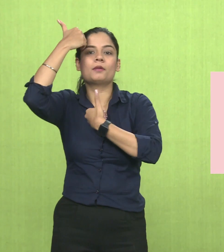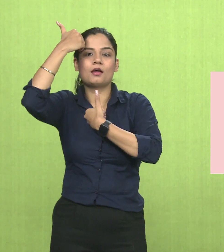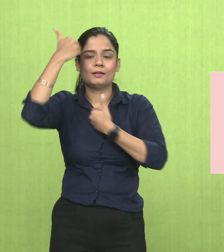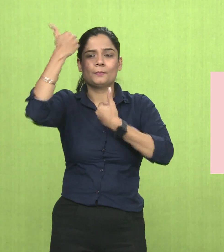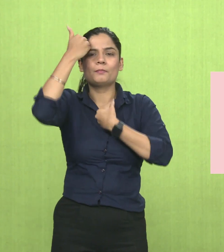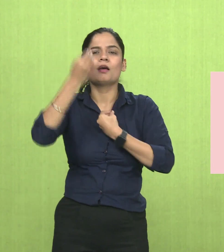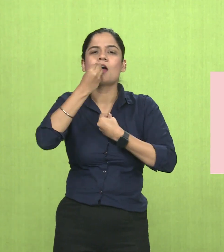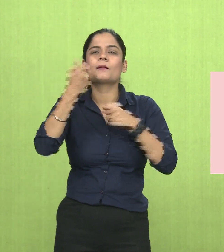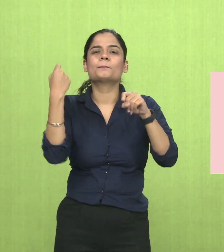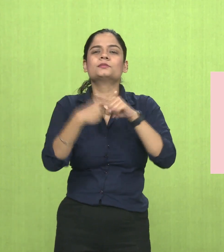to fever.